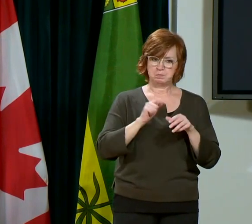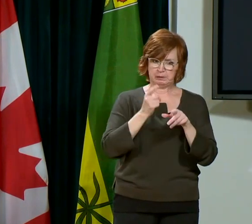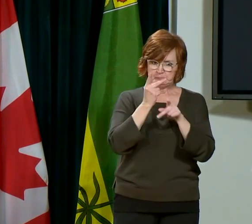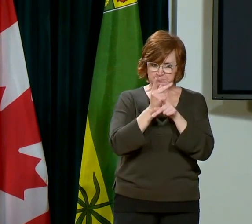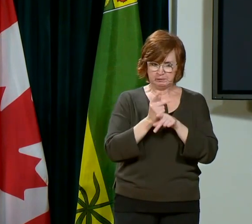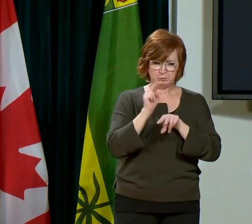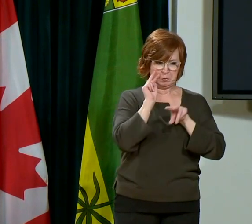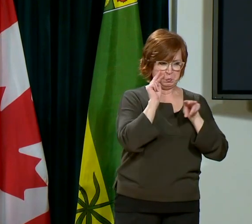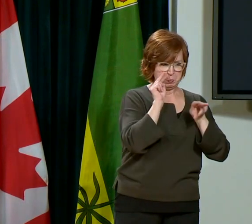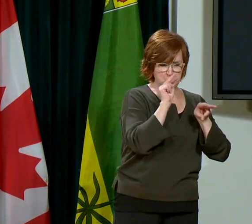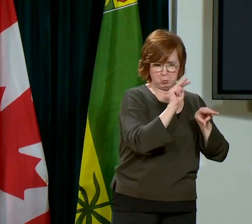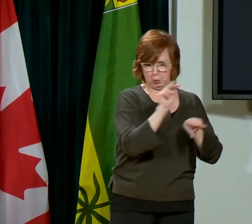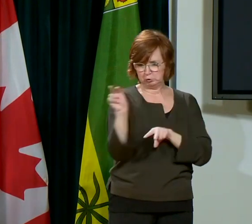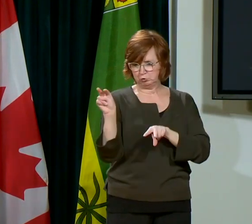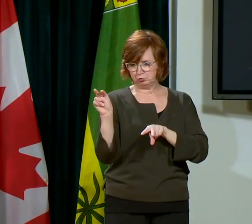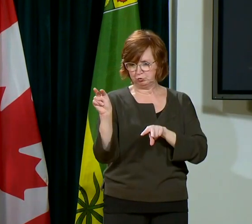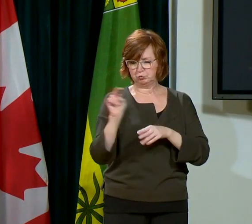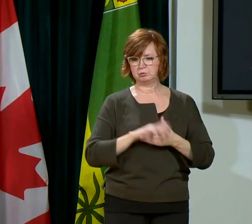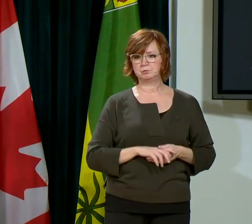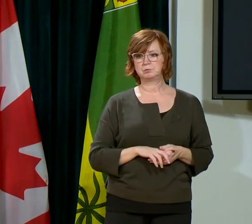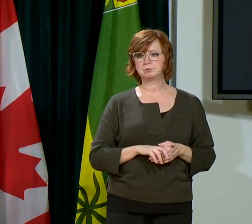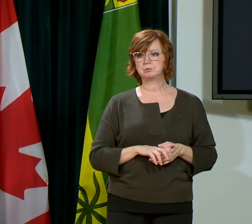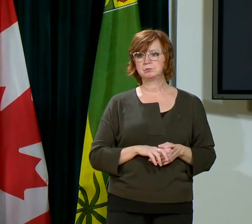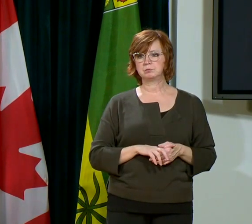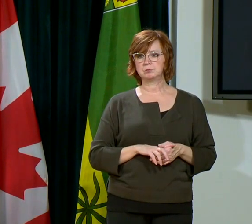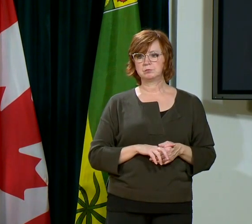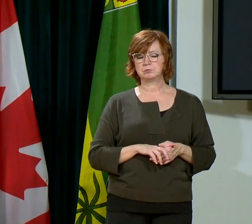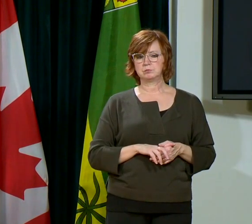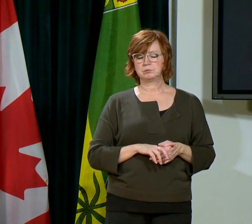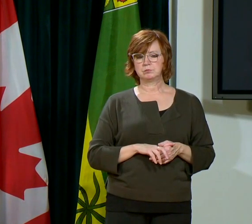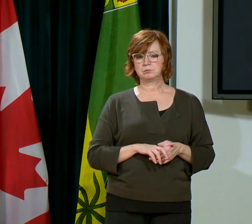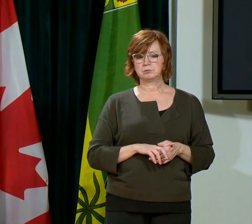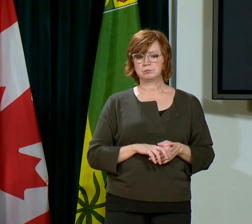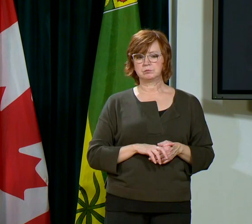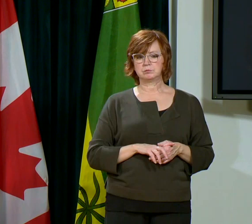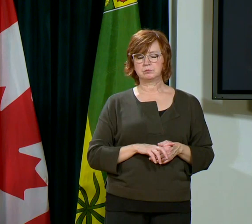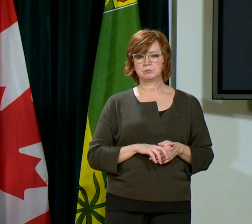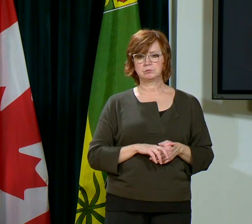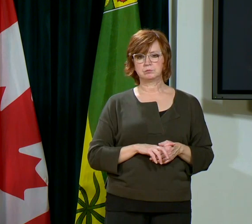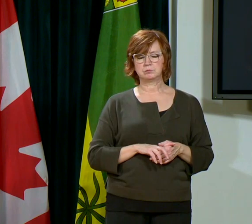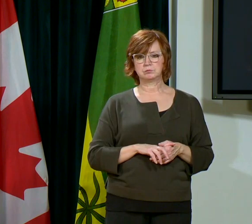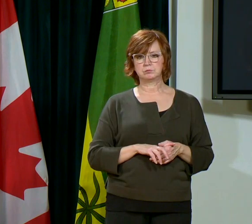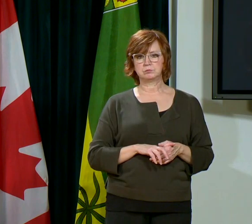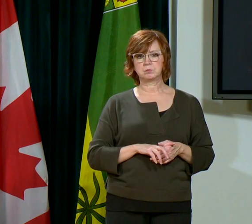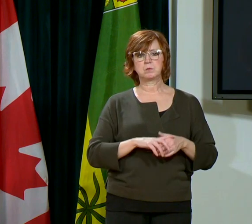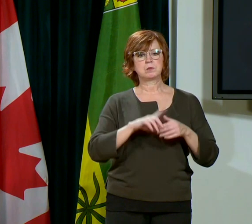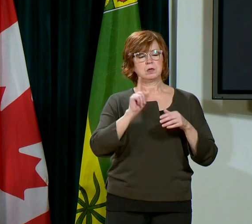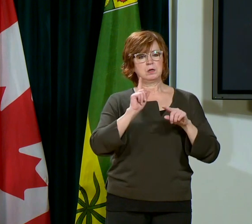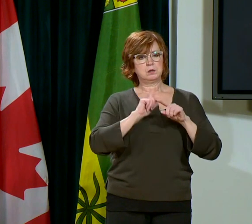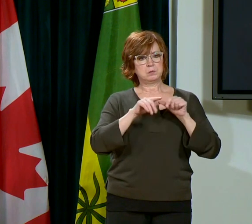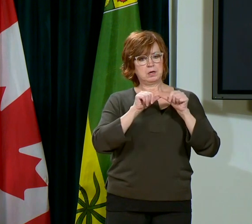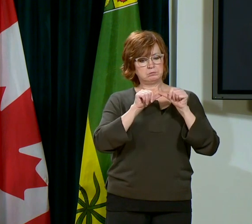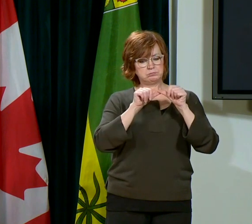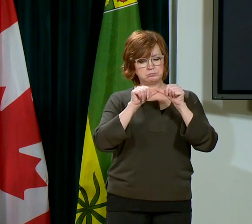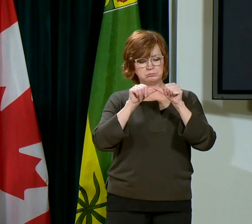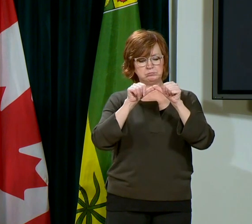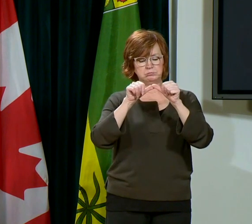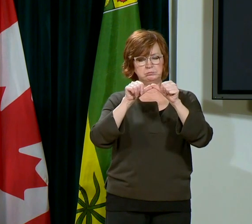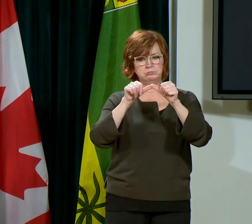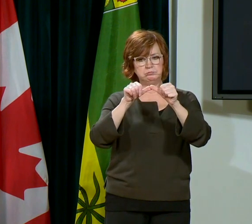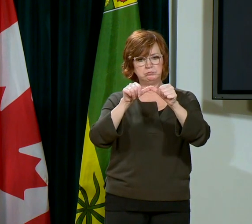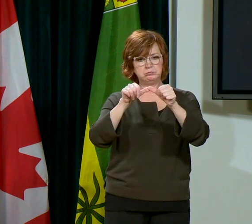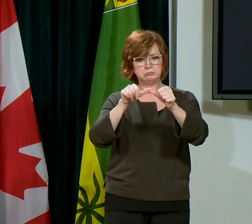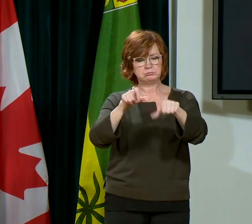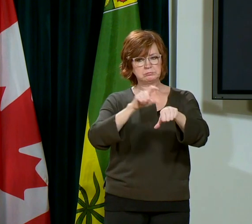terms of its capacity for both testing and contact tracing, but that is something that has to be maintained for the medium to long term for us